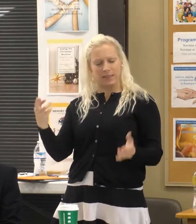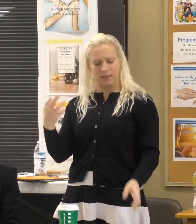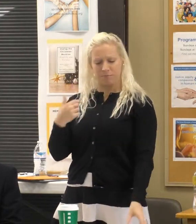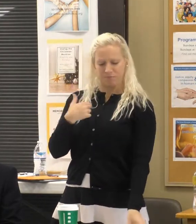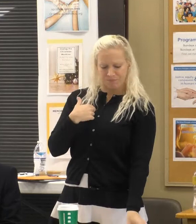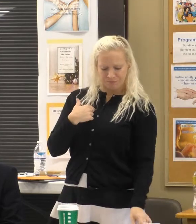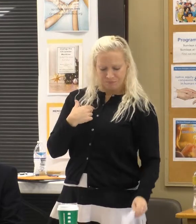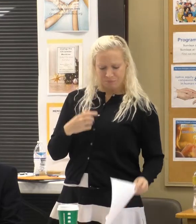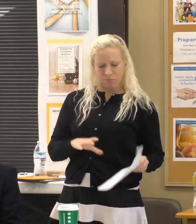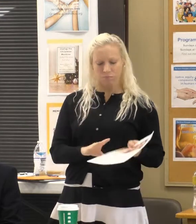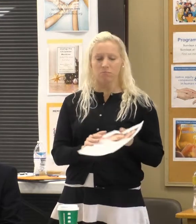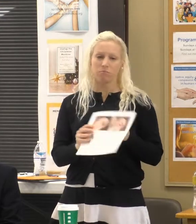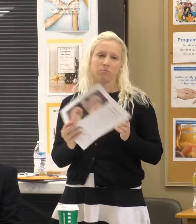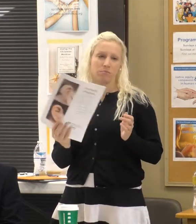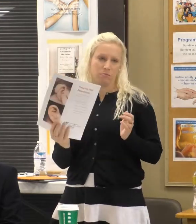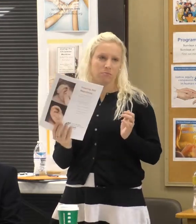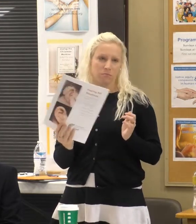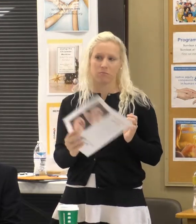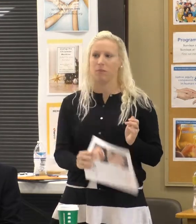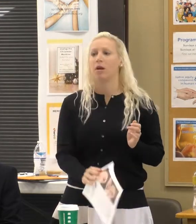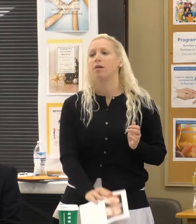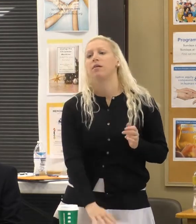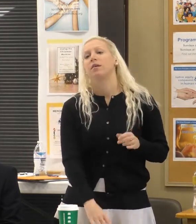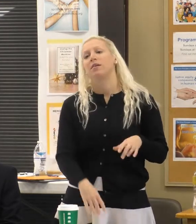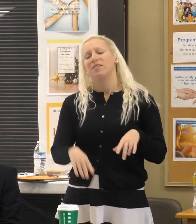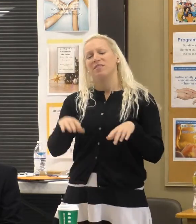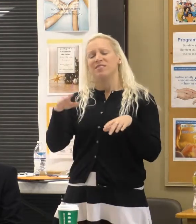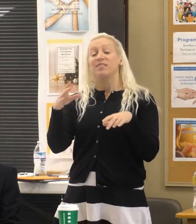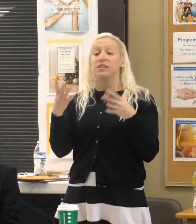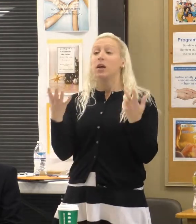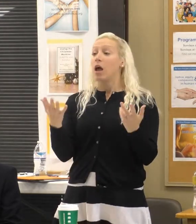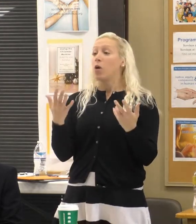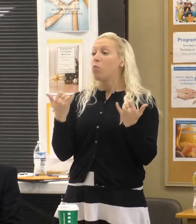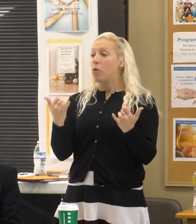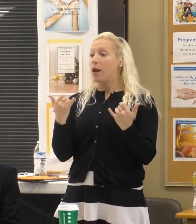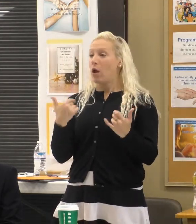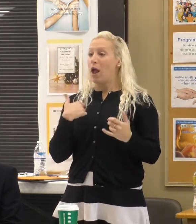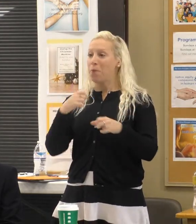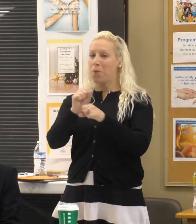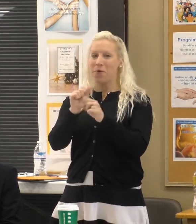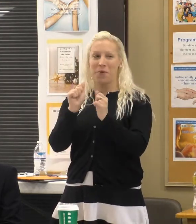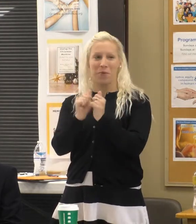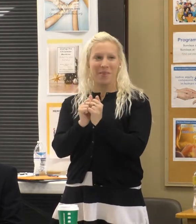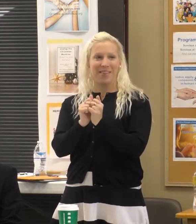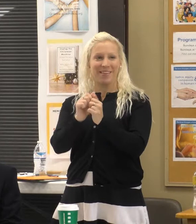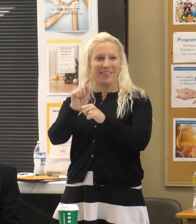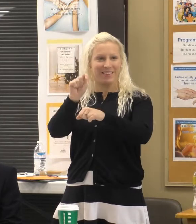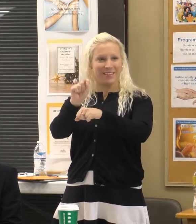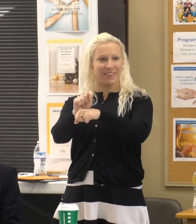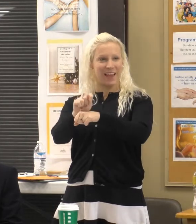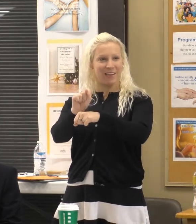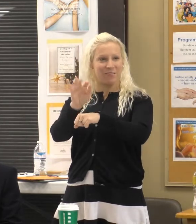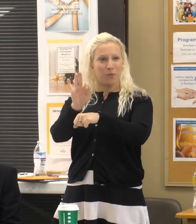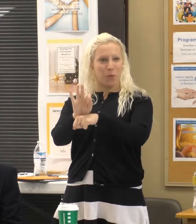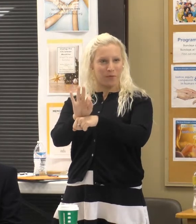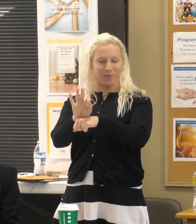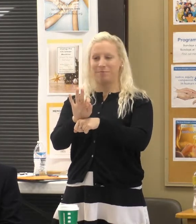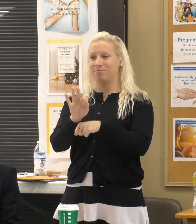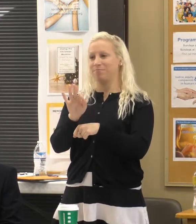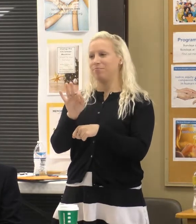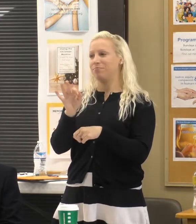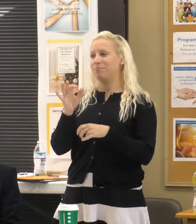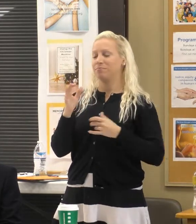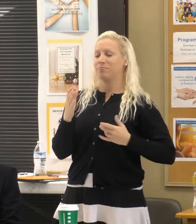to provide for themselves, to come up with that kind of money. So this form talks a little bit about